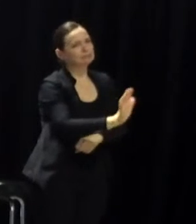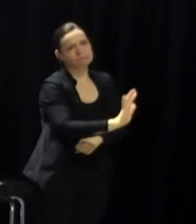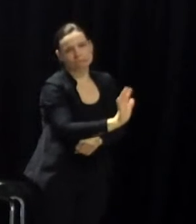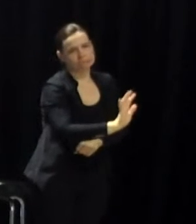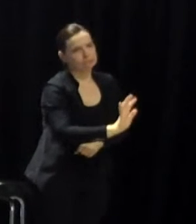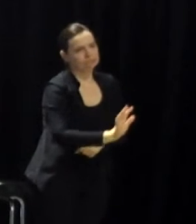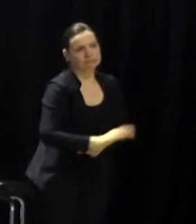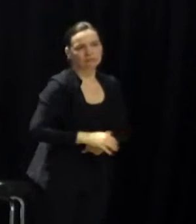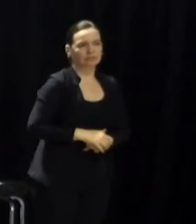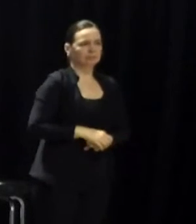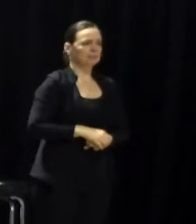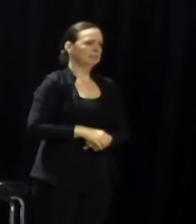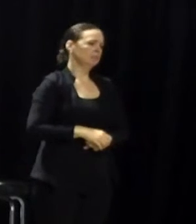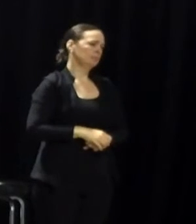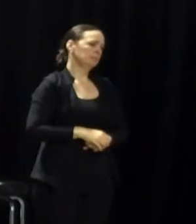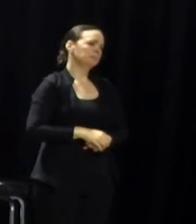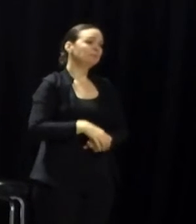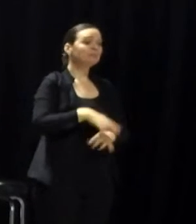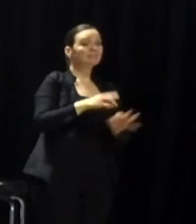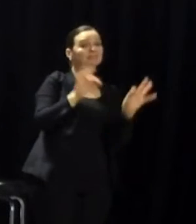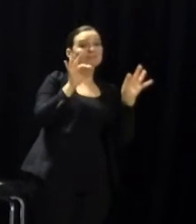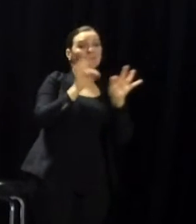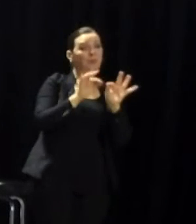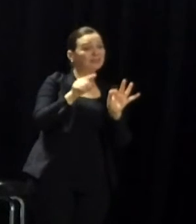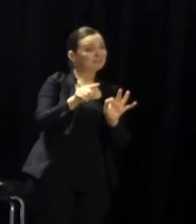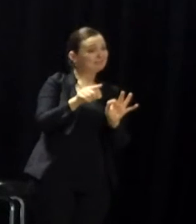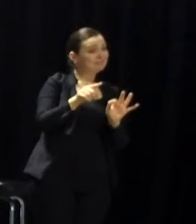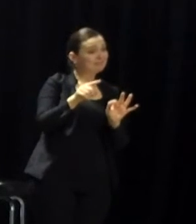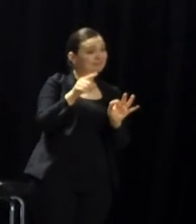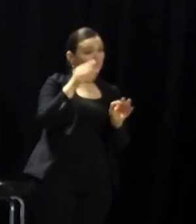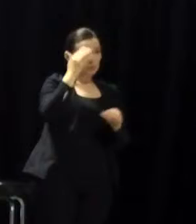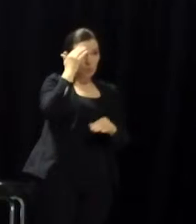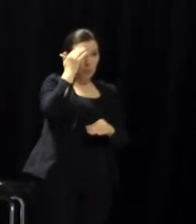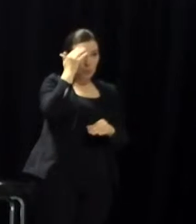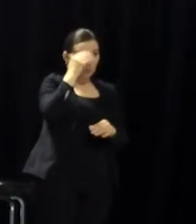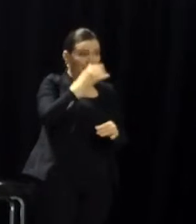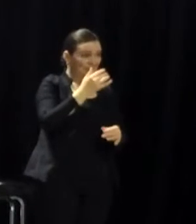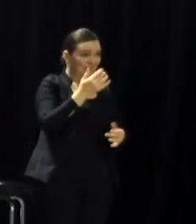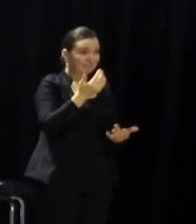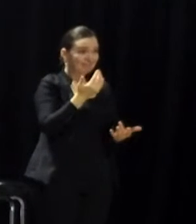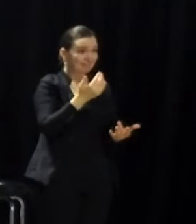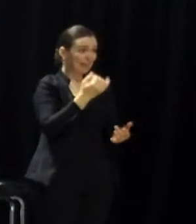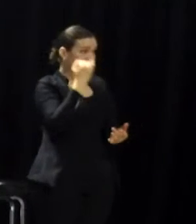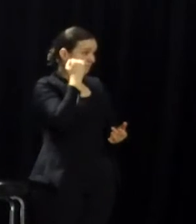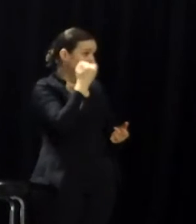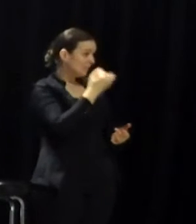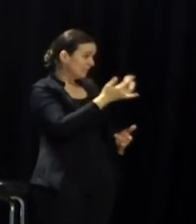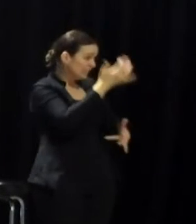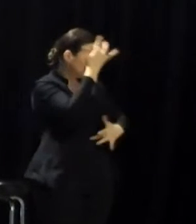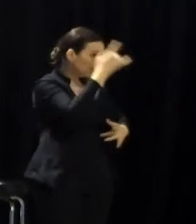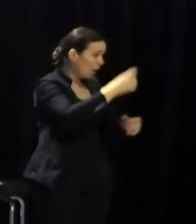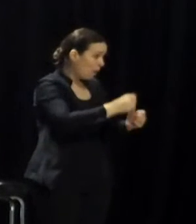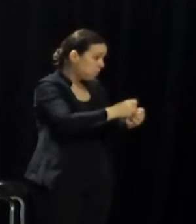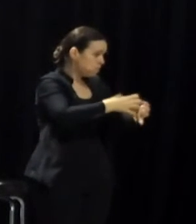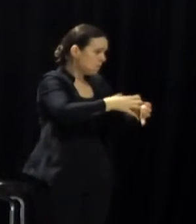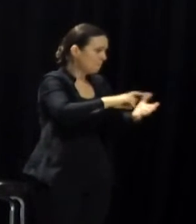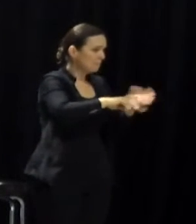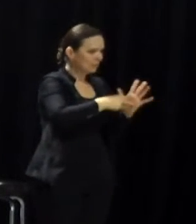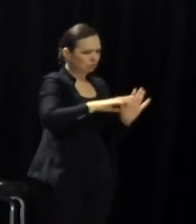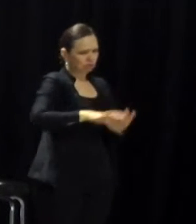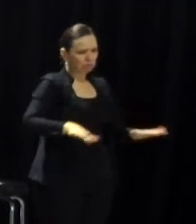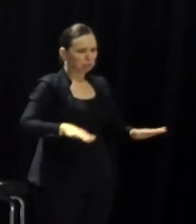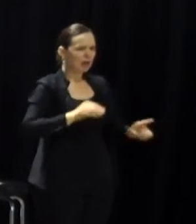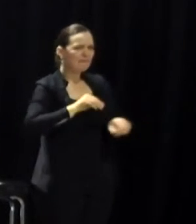wasn't growth the week after Christmas, whereas the week after Thanksgiving there was growth. And we did have school the week